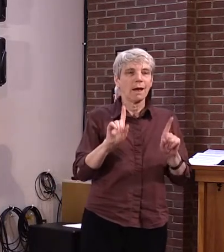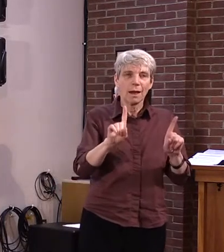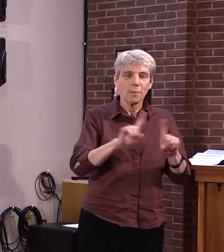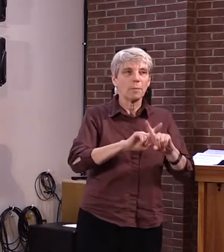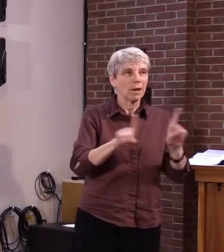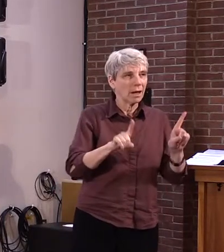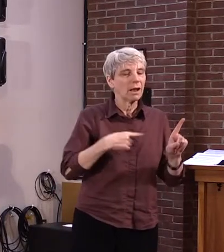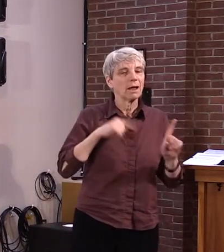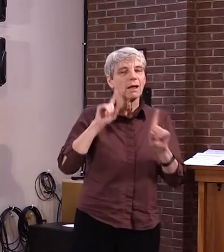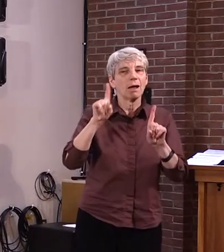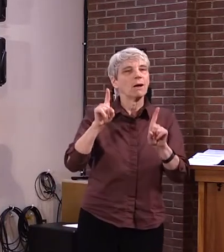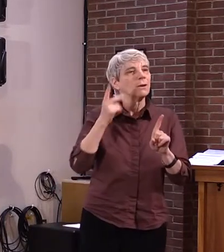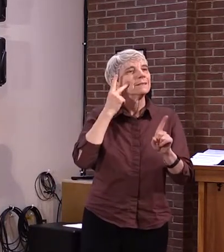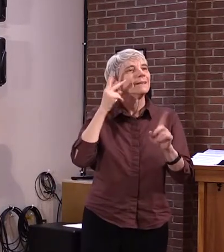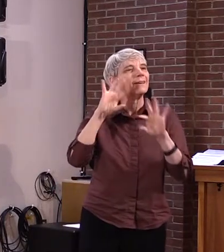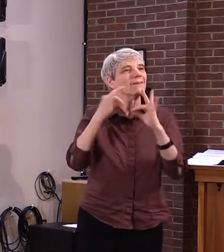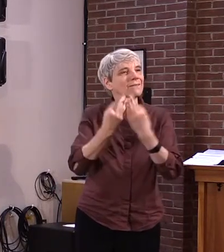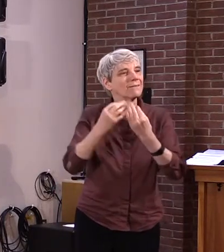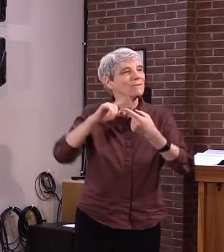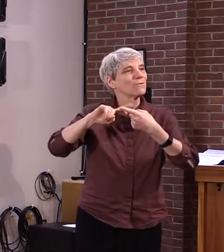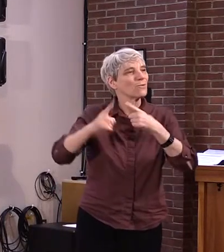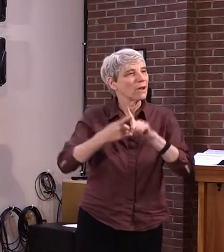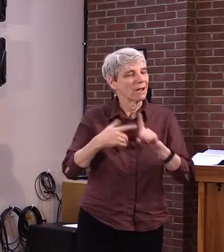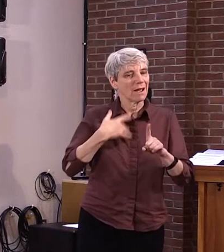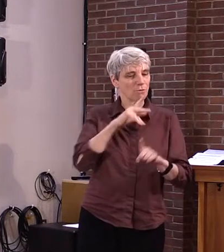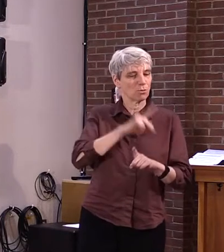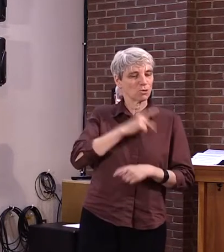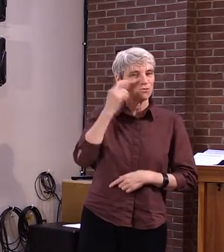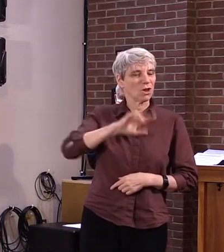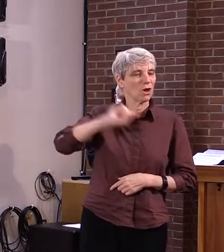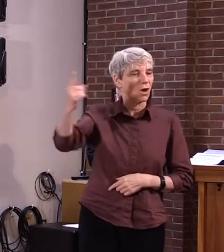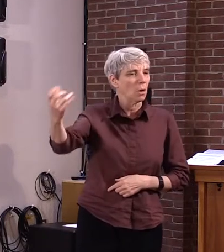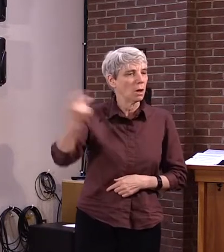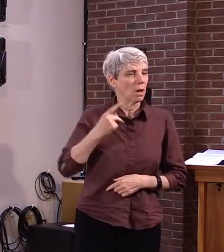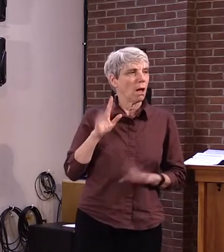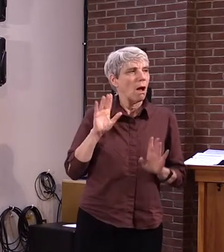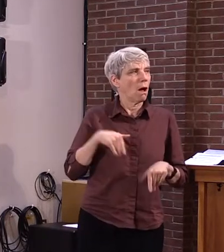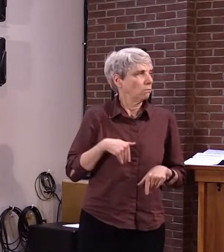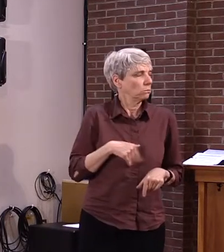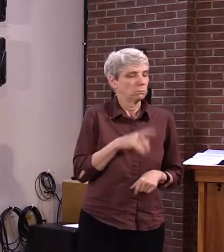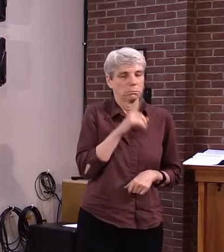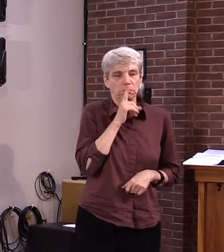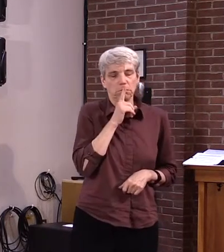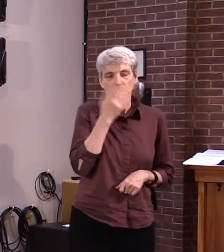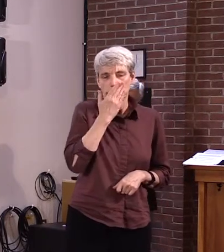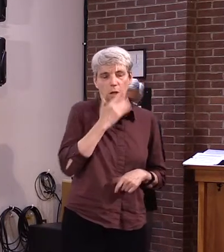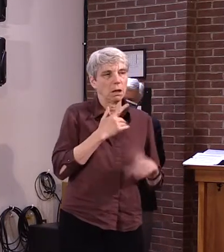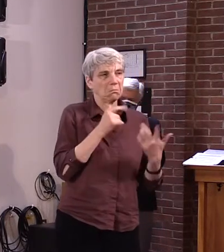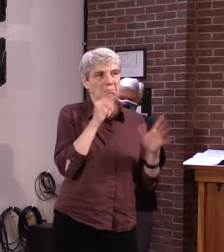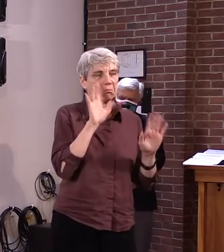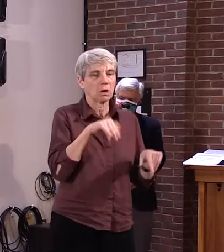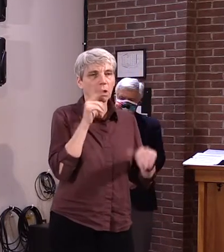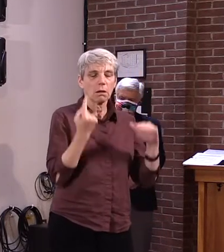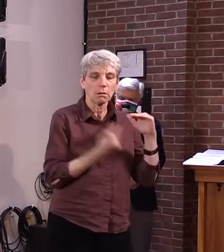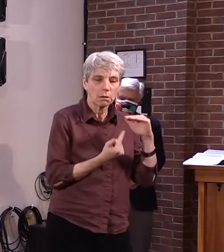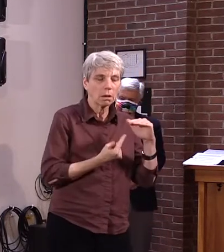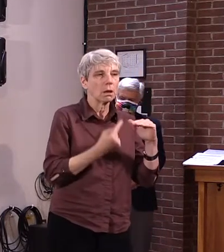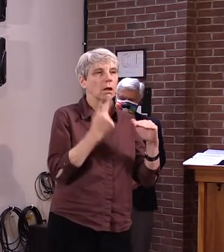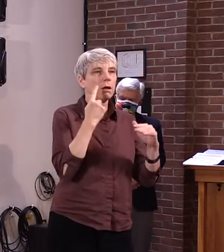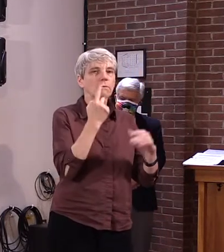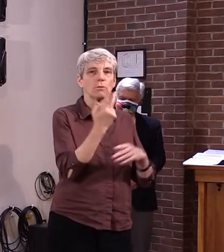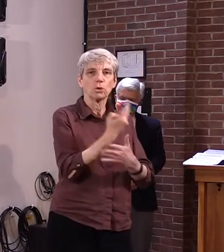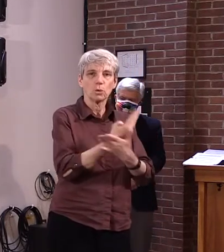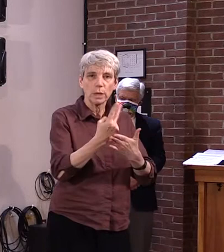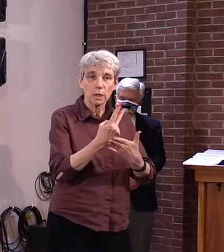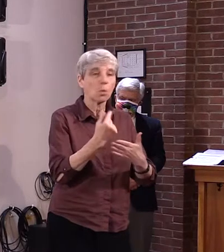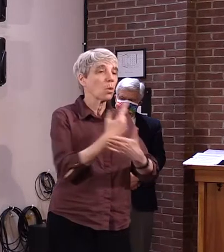and coming back and not quarantining or, you know, having a part of a quarantine and a negative test, then they would be